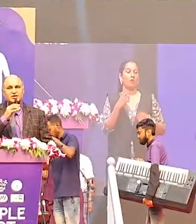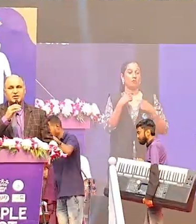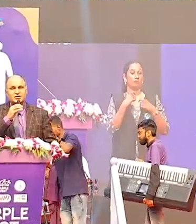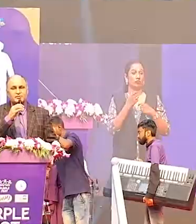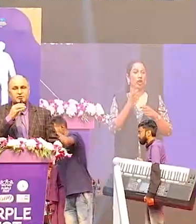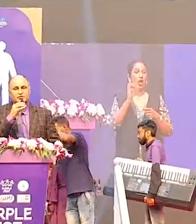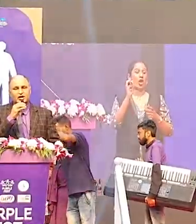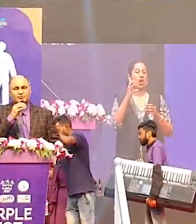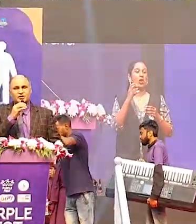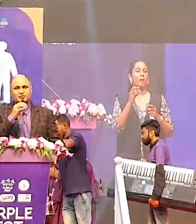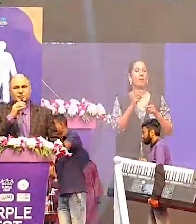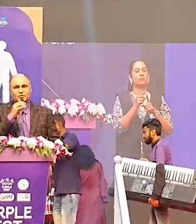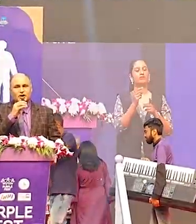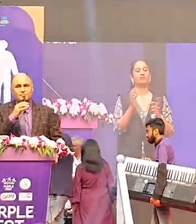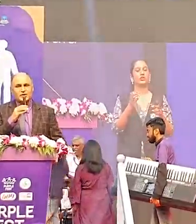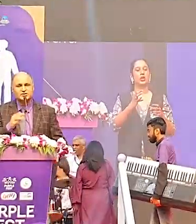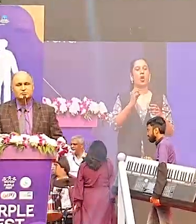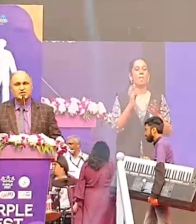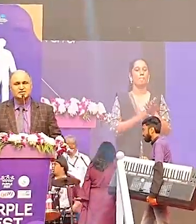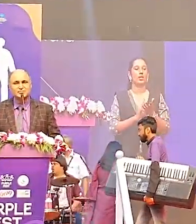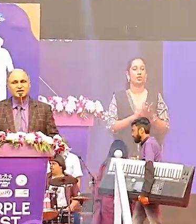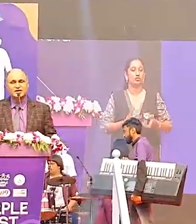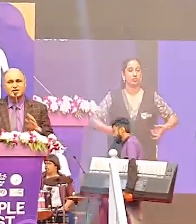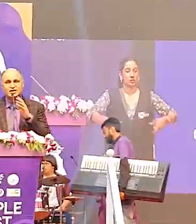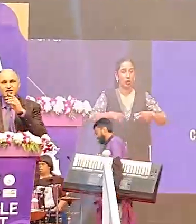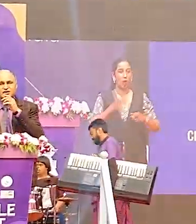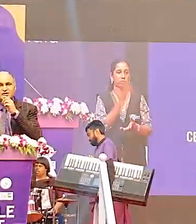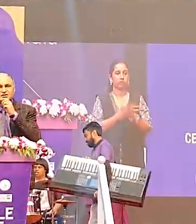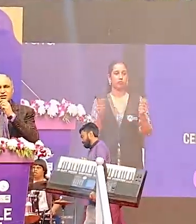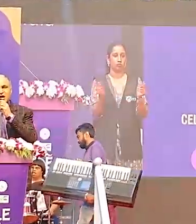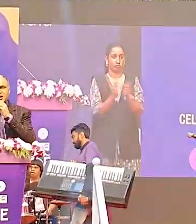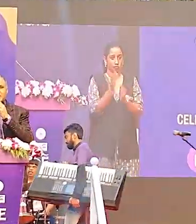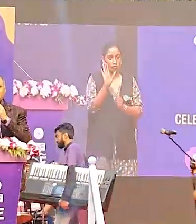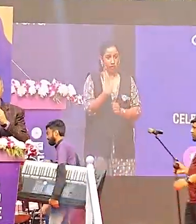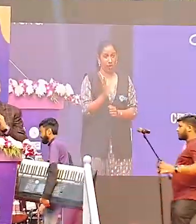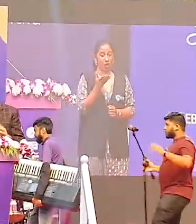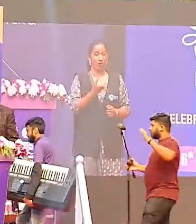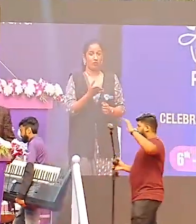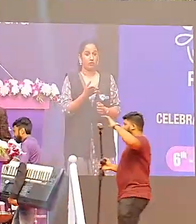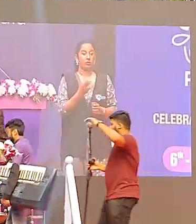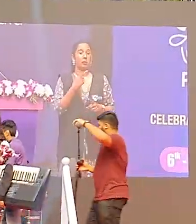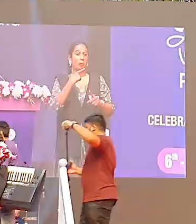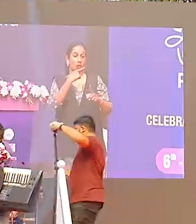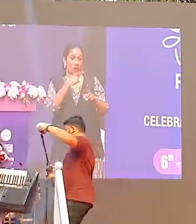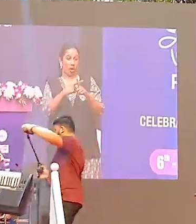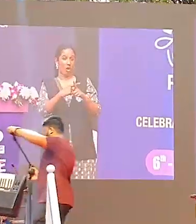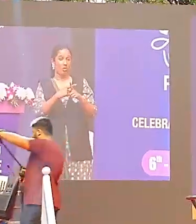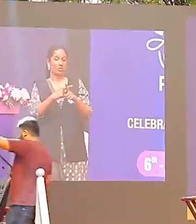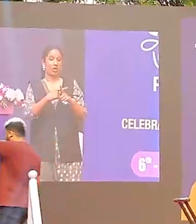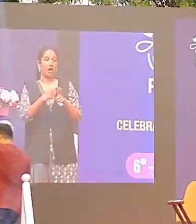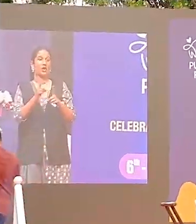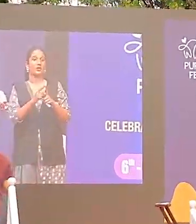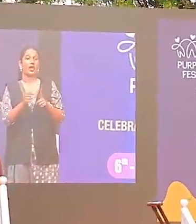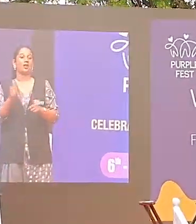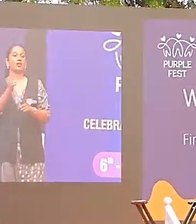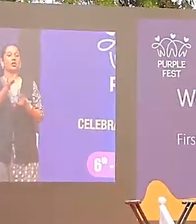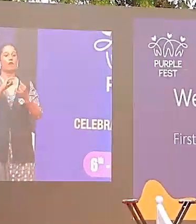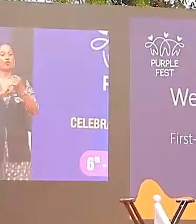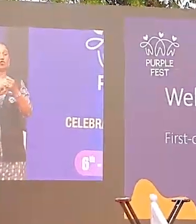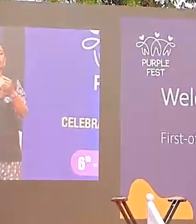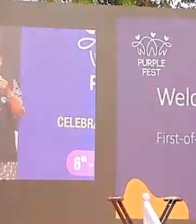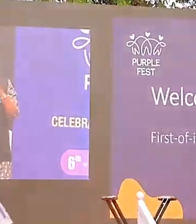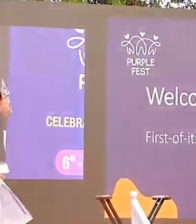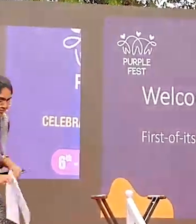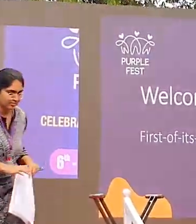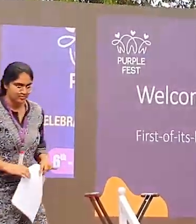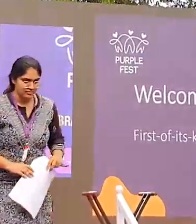Commission, Government of Goa, Persons with Disability, the Director of Social Welfare, the